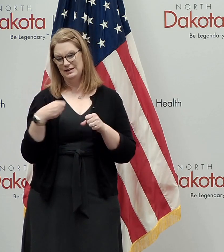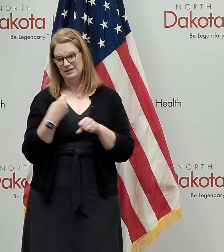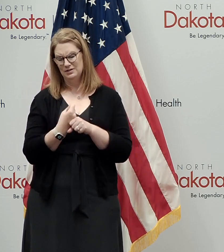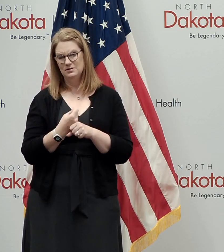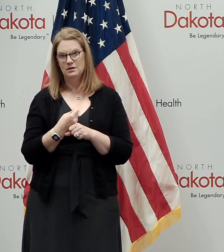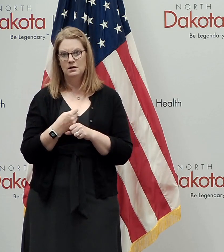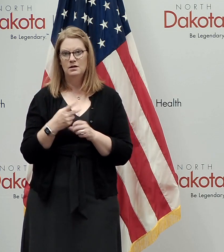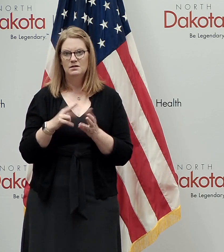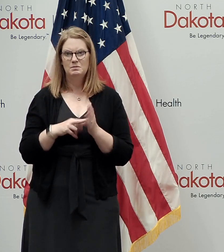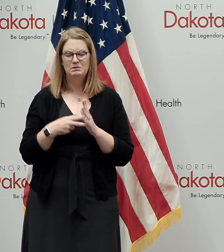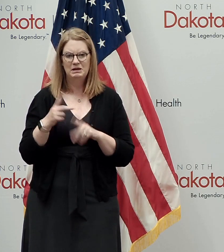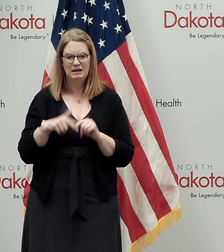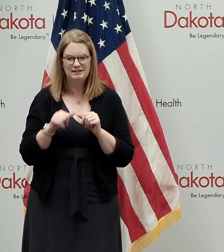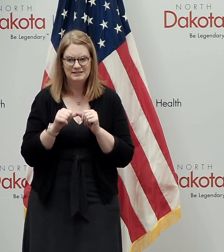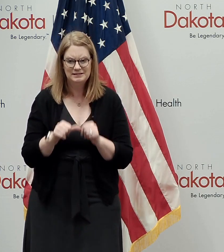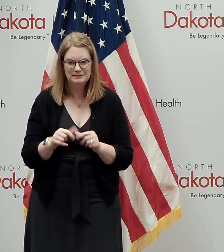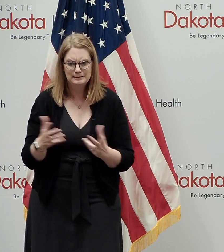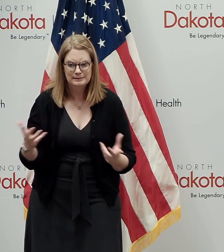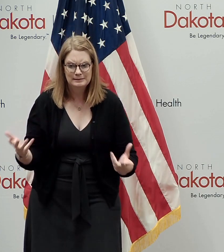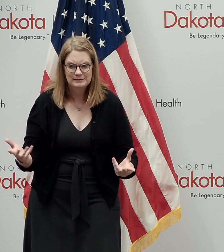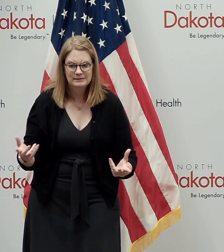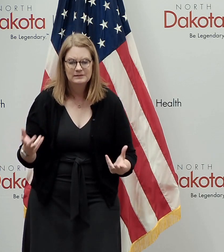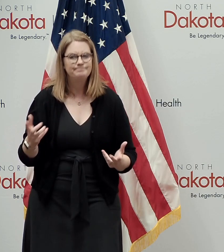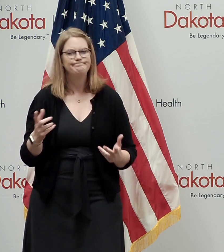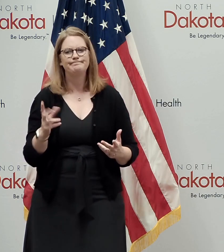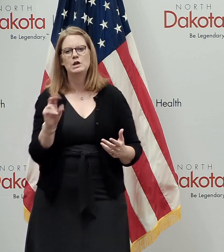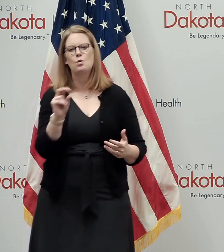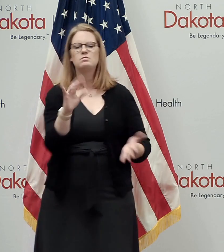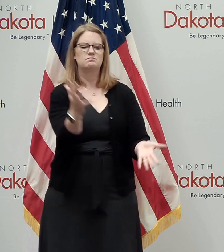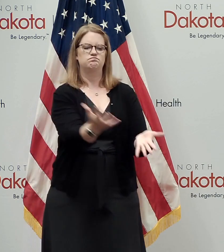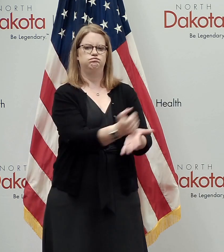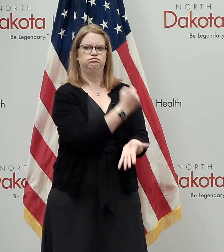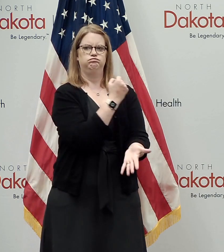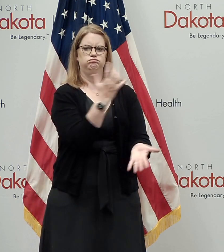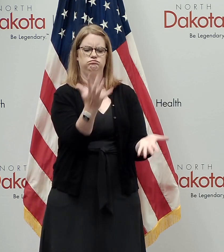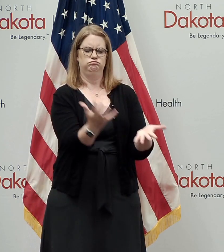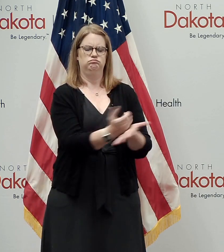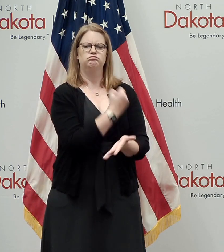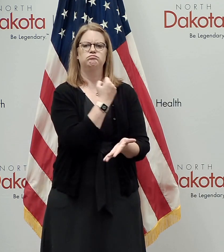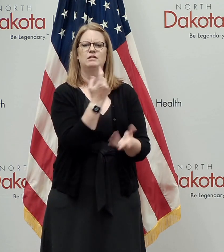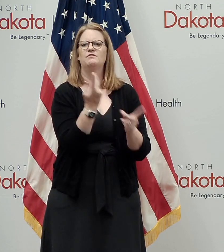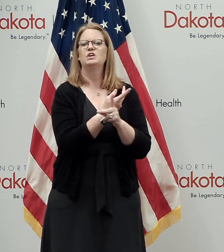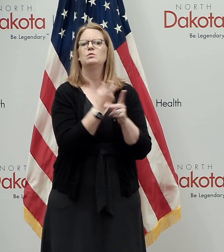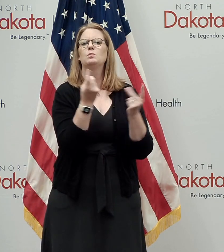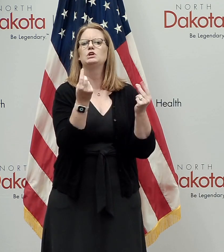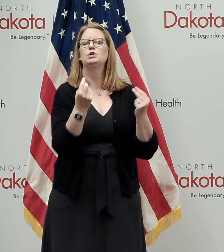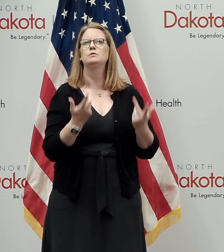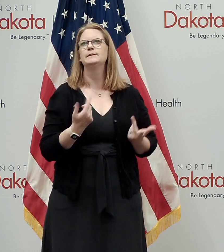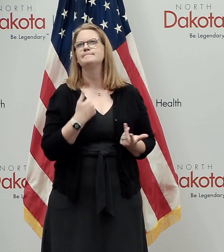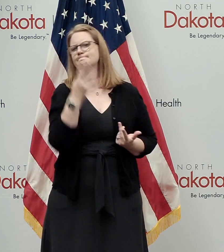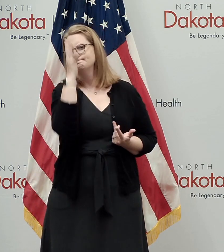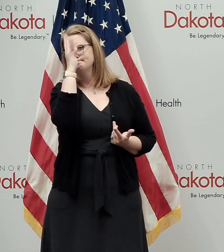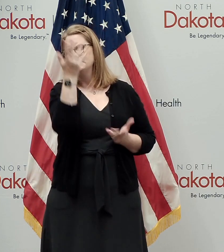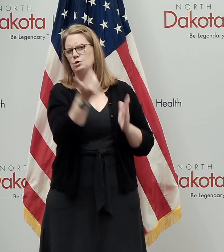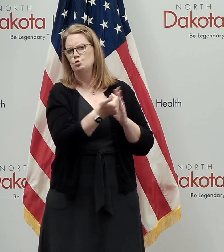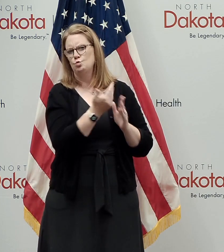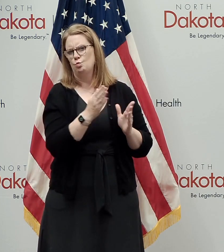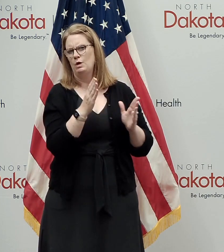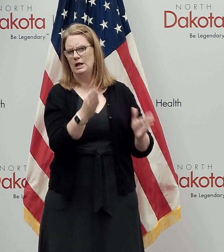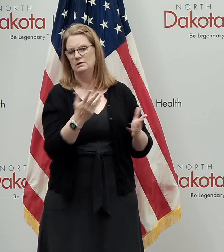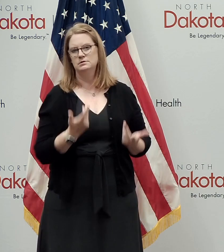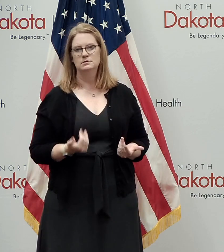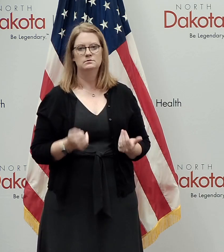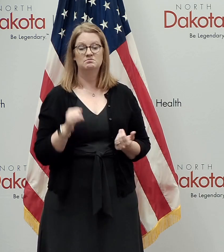about, let's grab this opportunity to figure out a way to do it, better and differently going forward. So, and I think we're going to see across